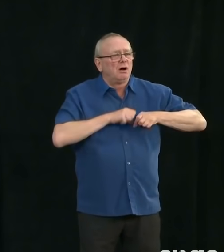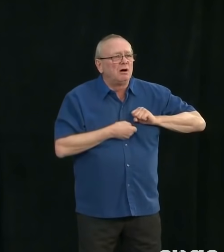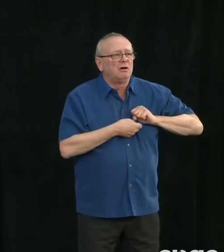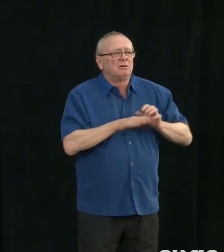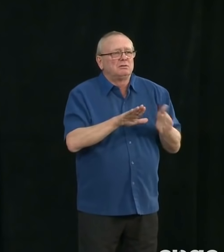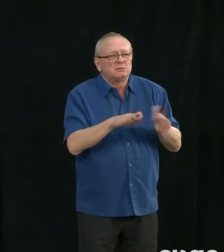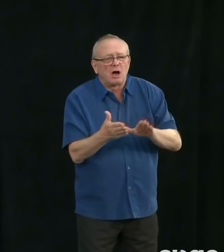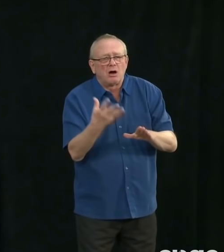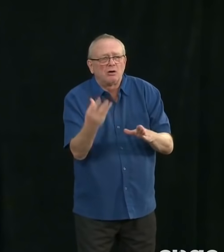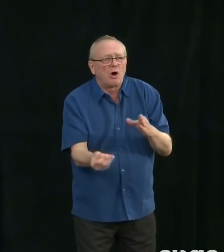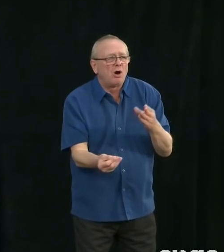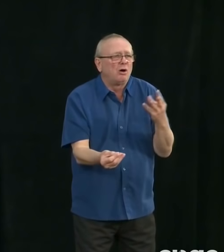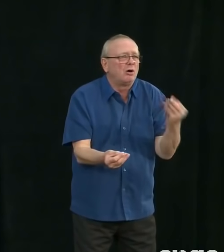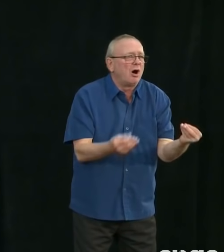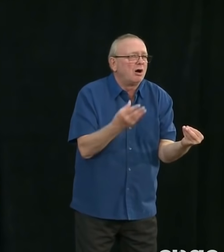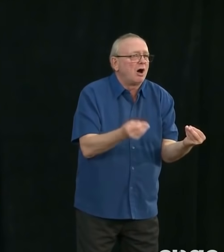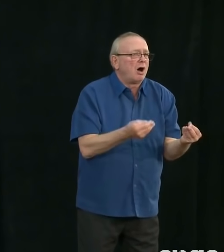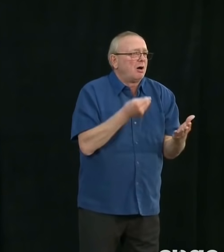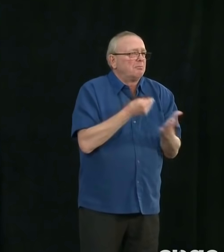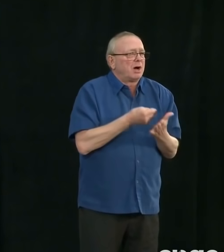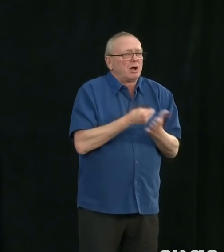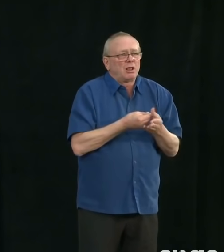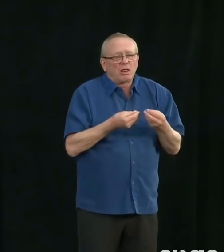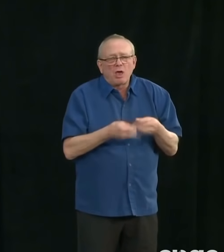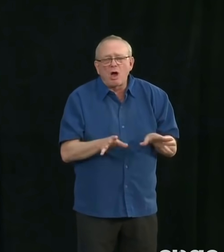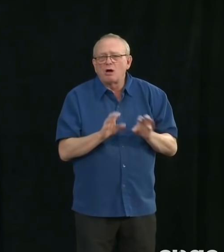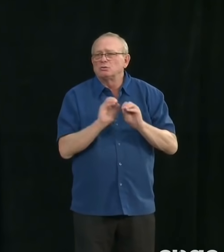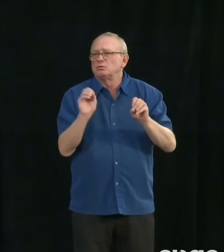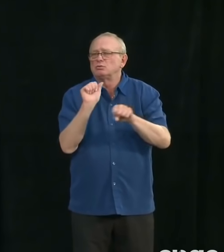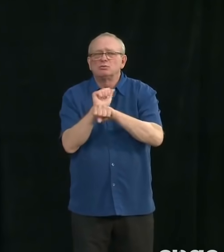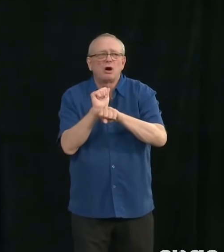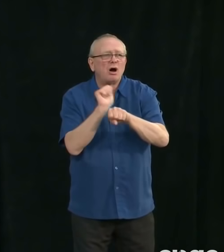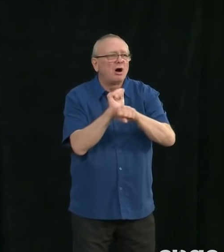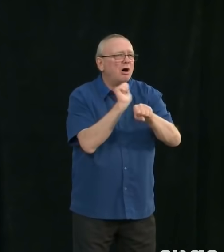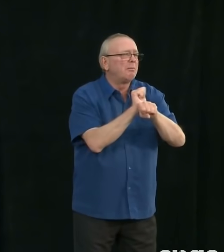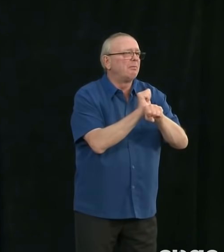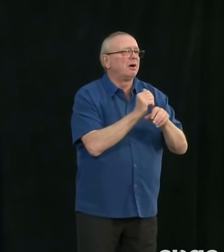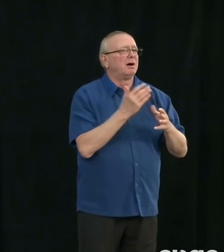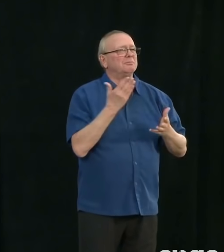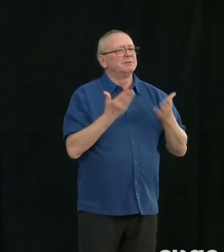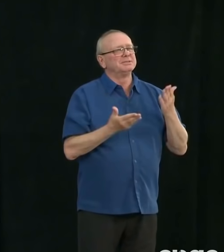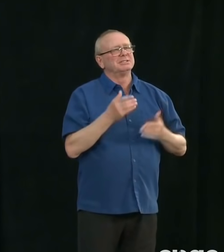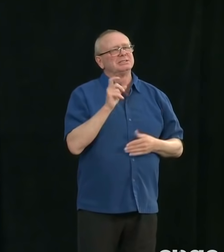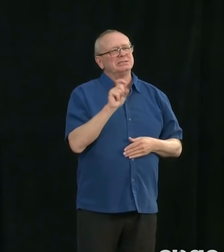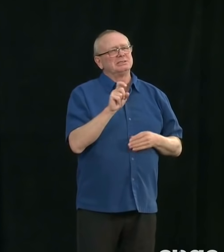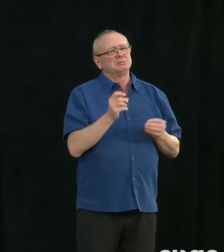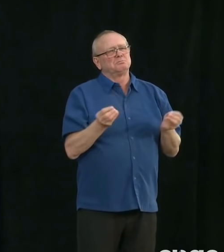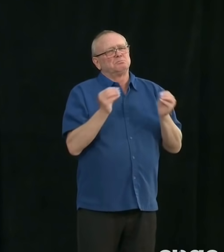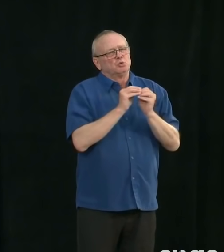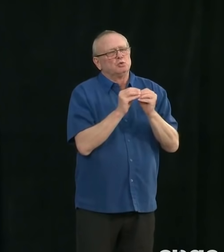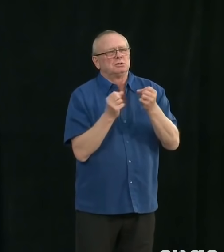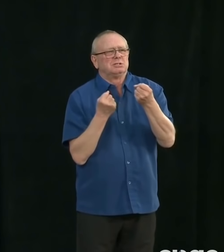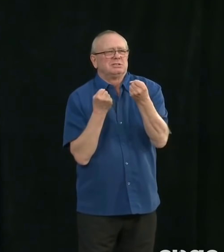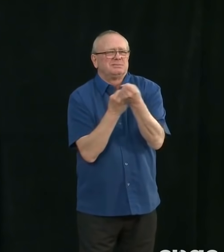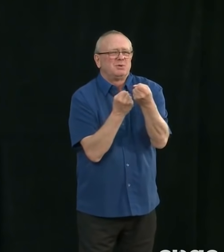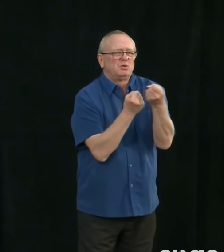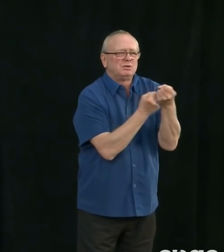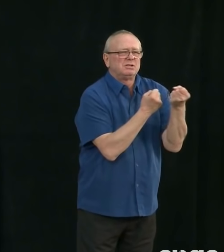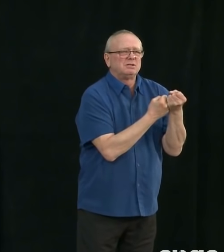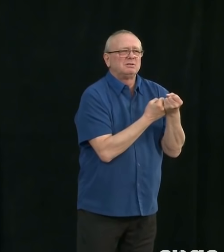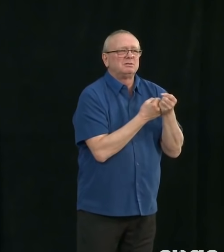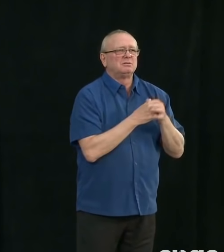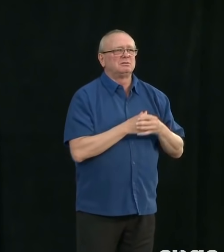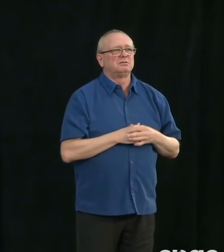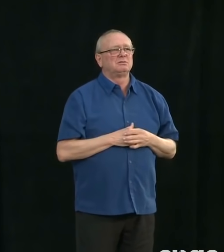support. We are already starting to get information on the experiences of other parts of the world that dealt with the pandemic